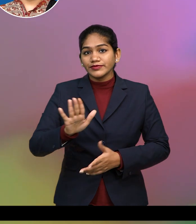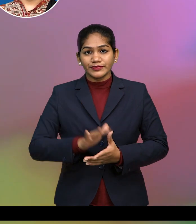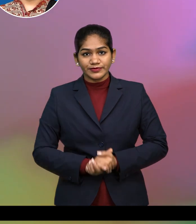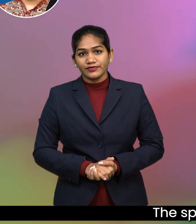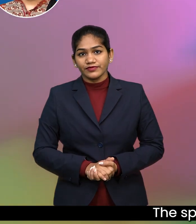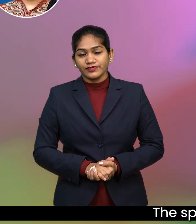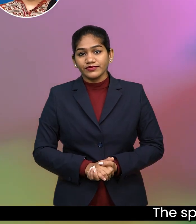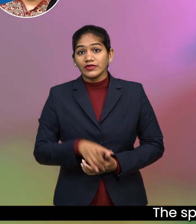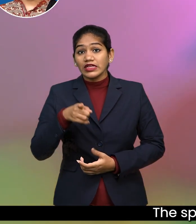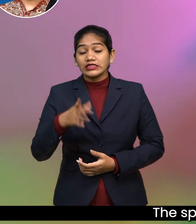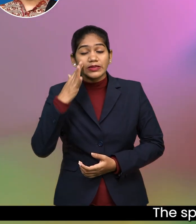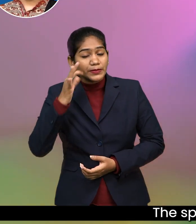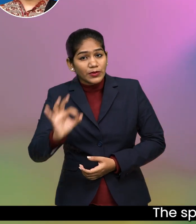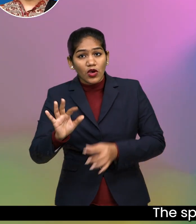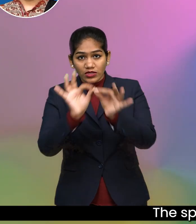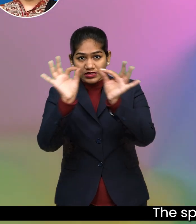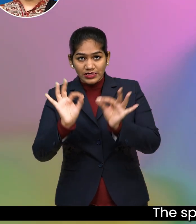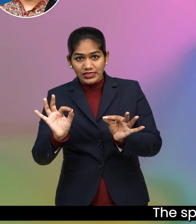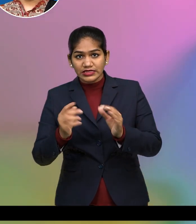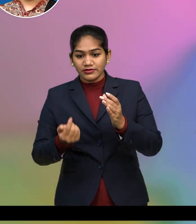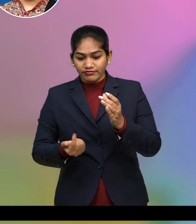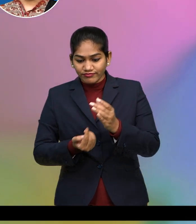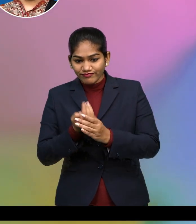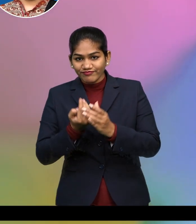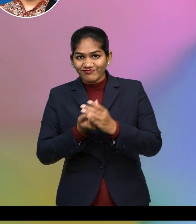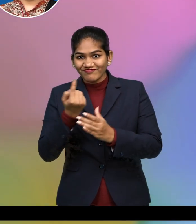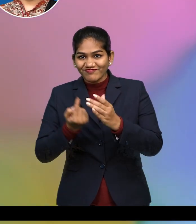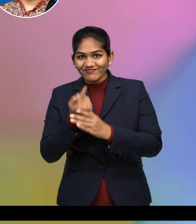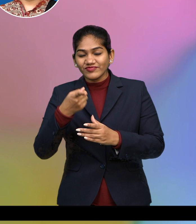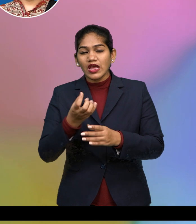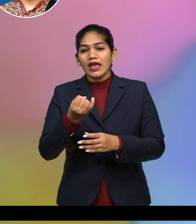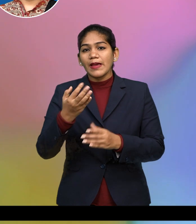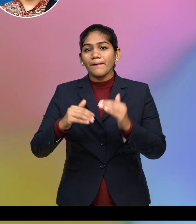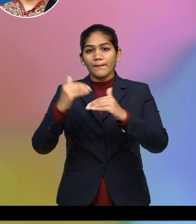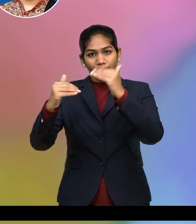organism. The specialized cells increase in number